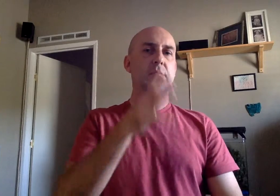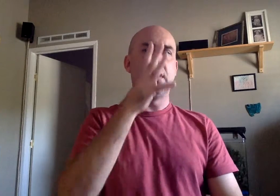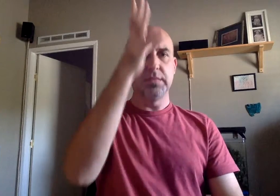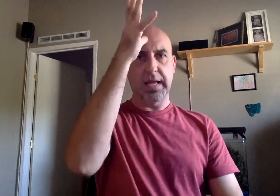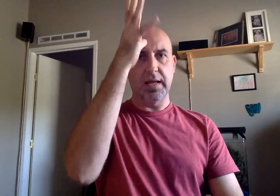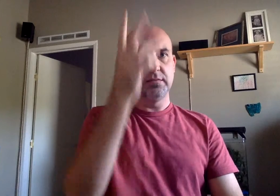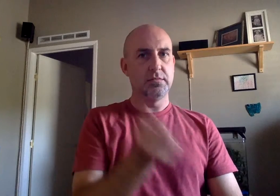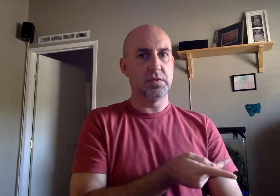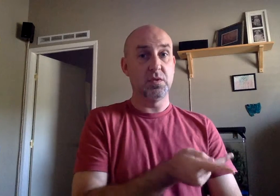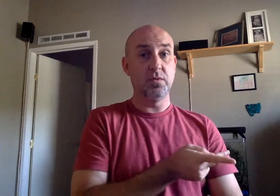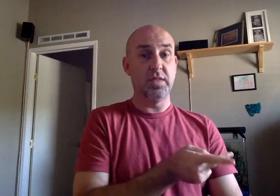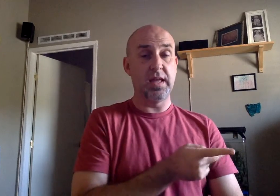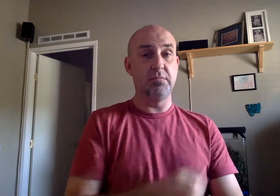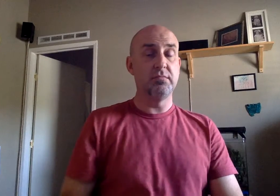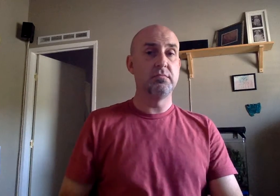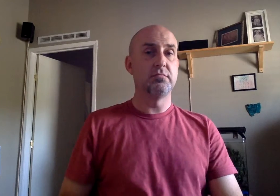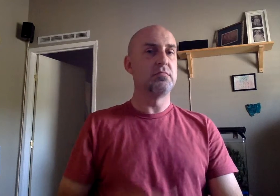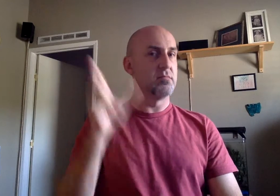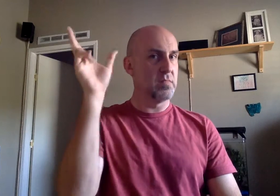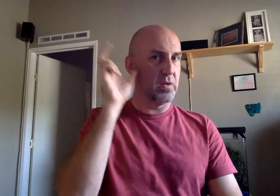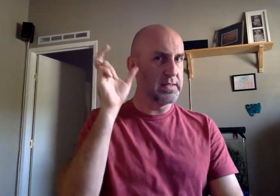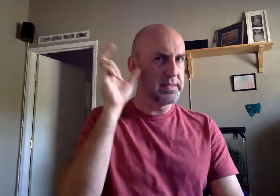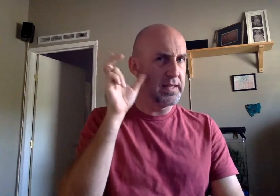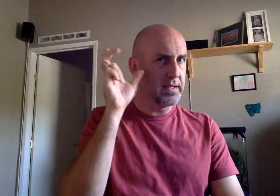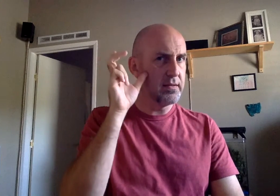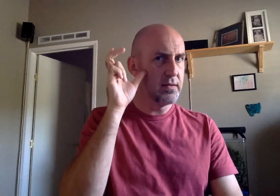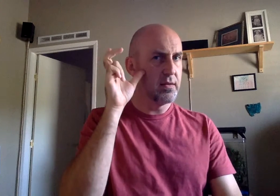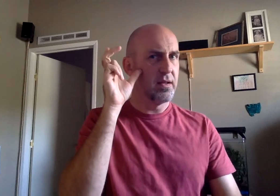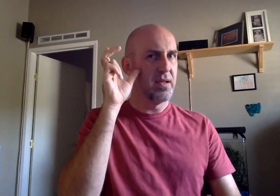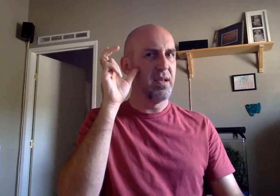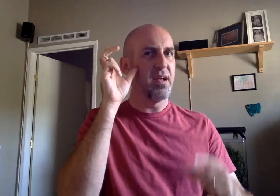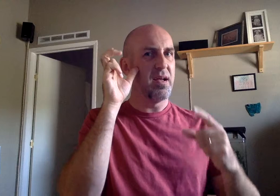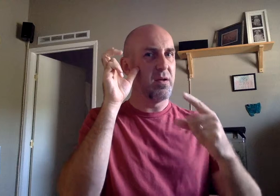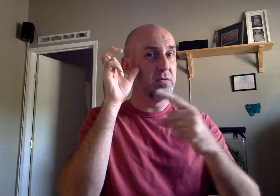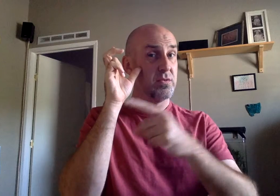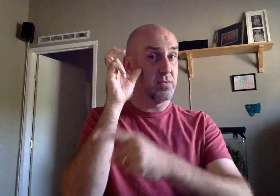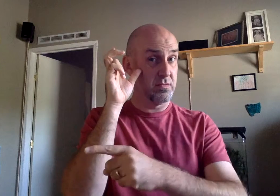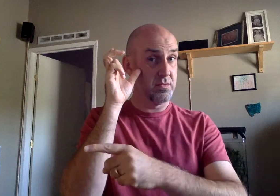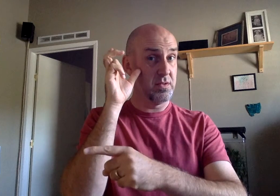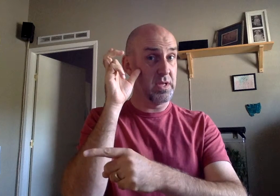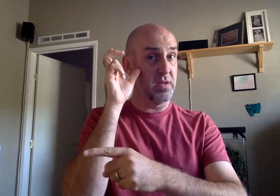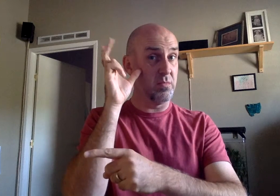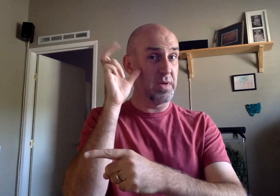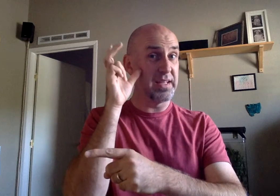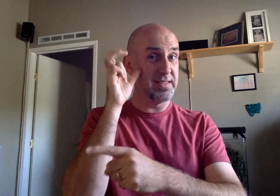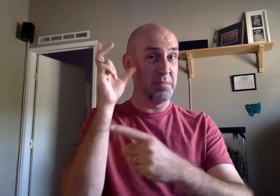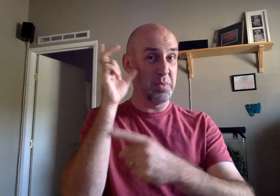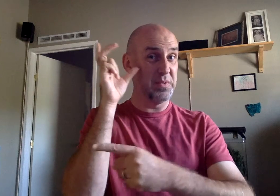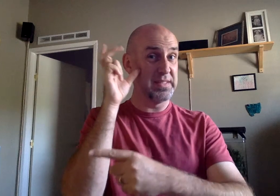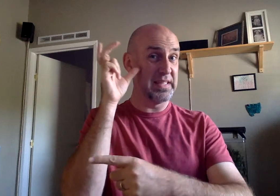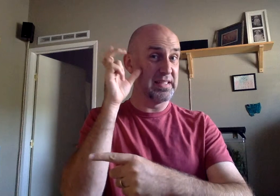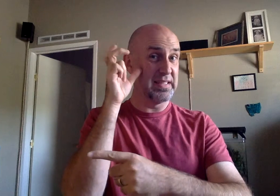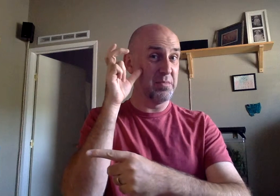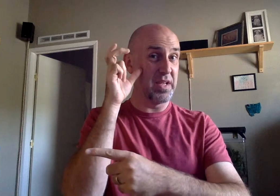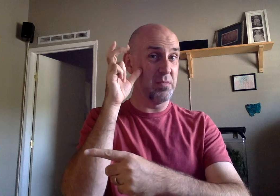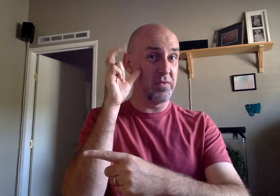mom, dad, the 2 of them, they're listening to him, I can sign both these signs at the same time if I want to